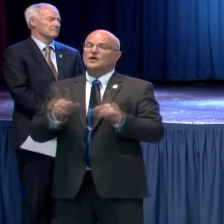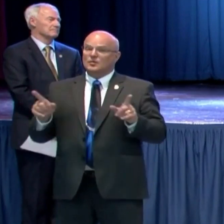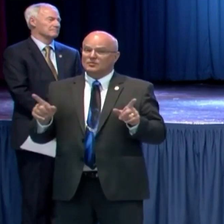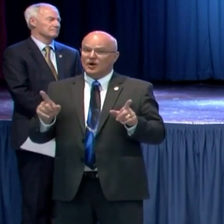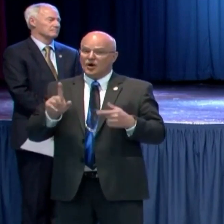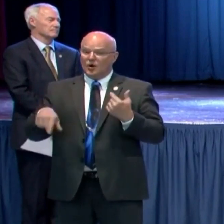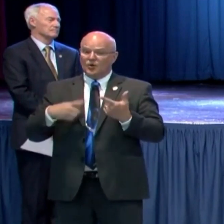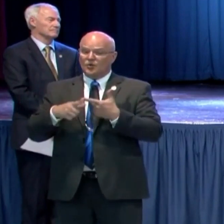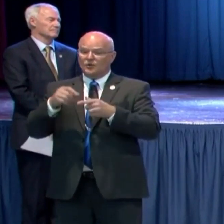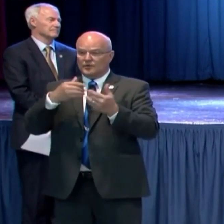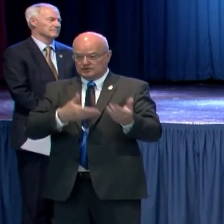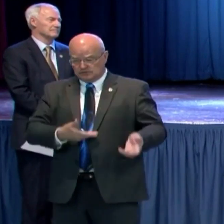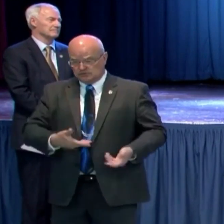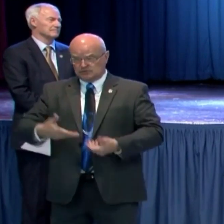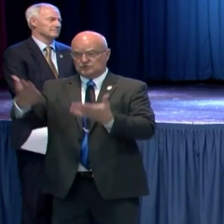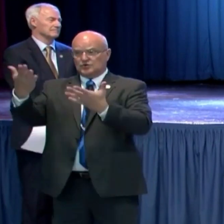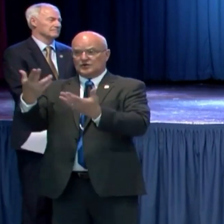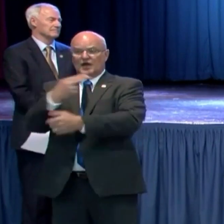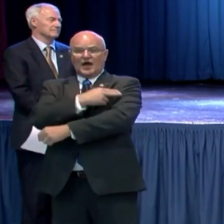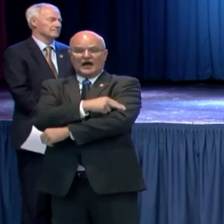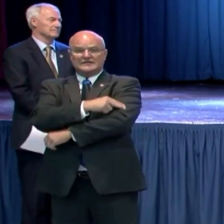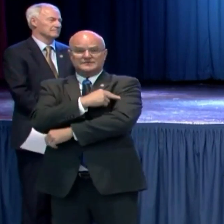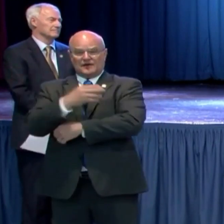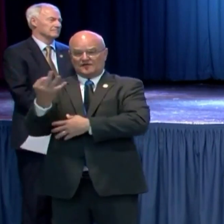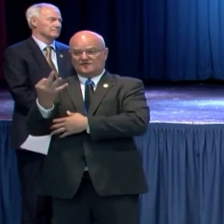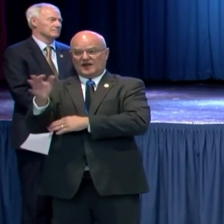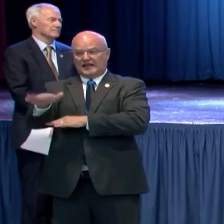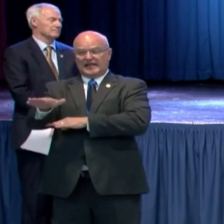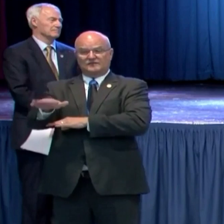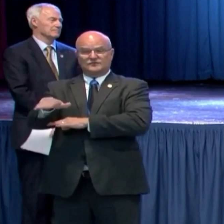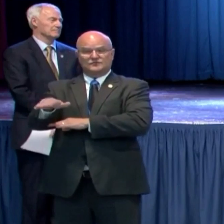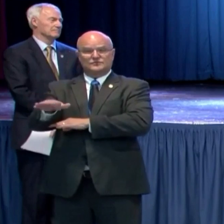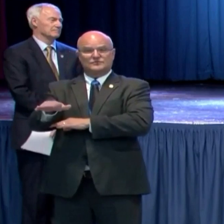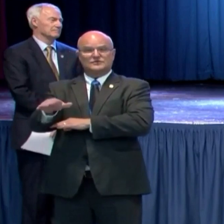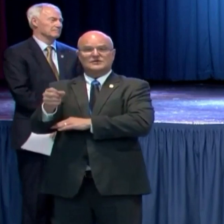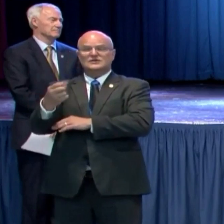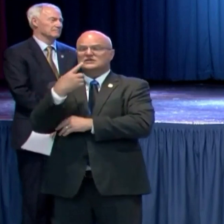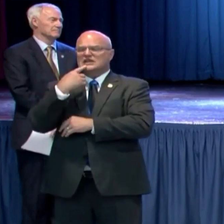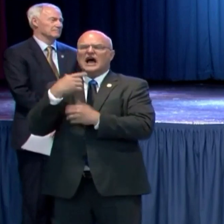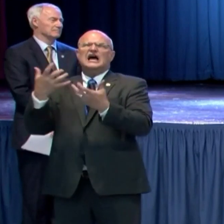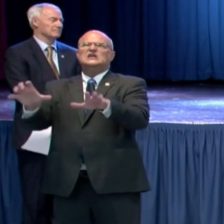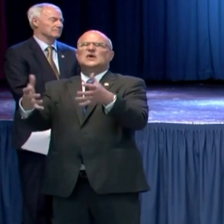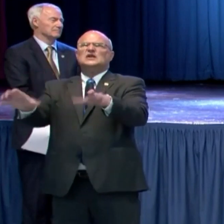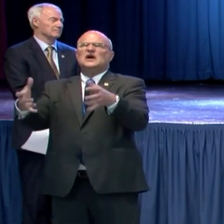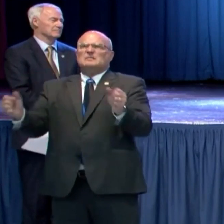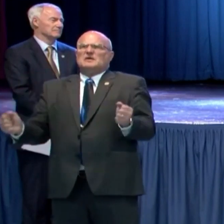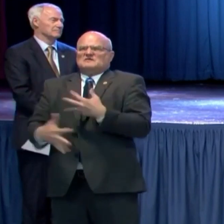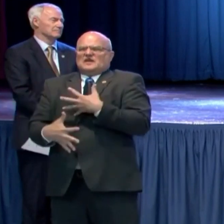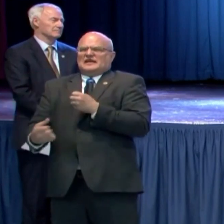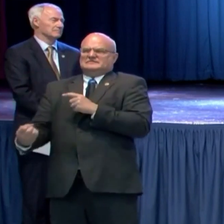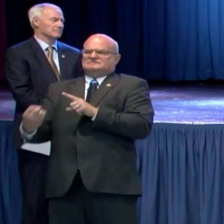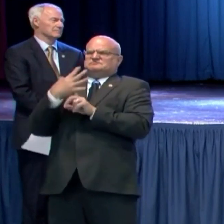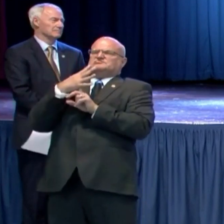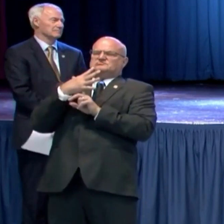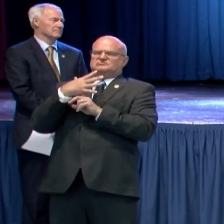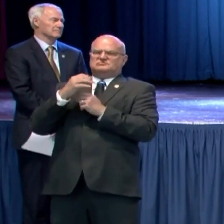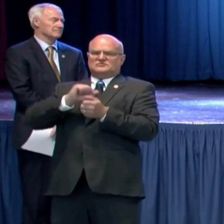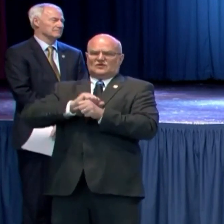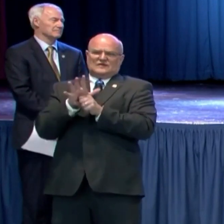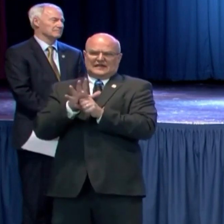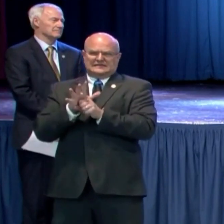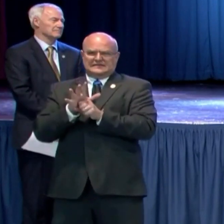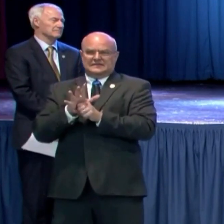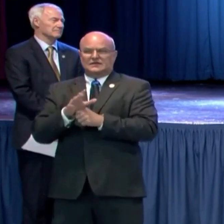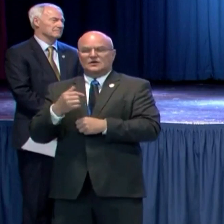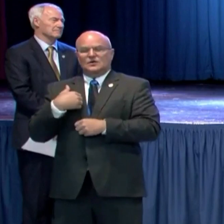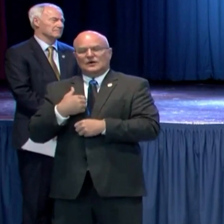But when we went to take her to the hospital Friday evening, she said, "I don't want to go. I'm afraid of getting COVID-19."